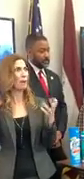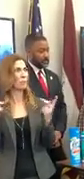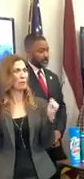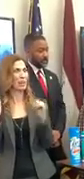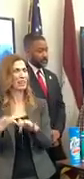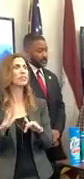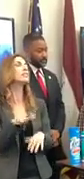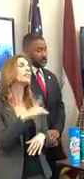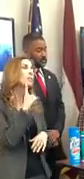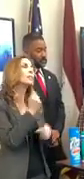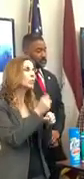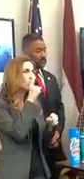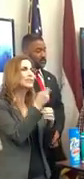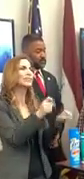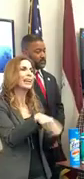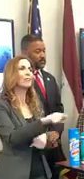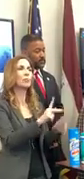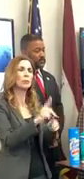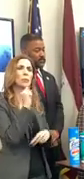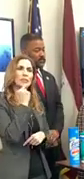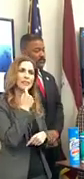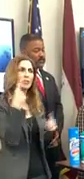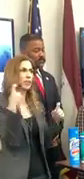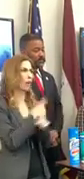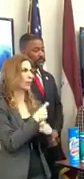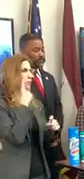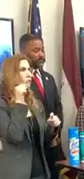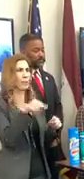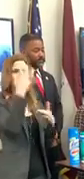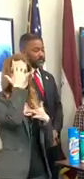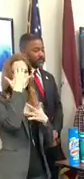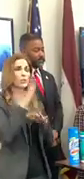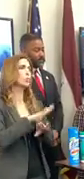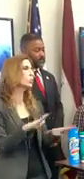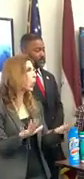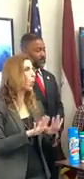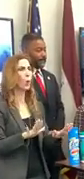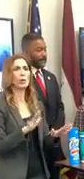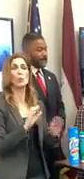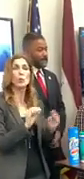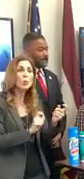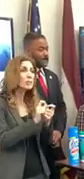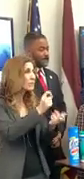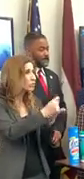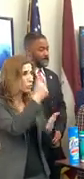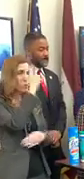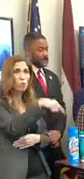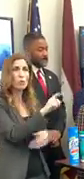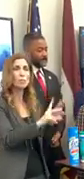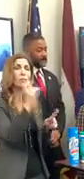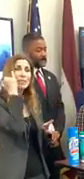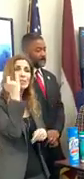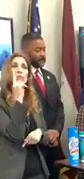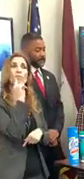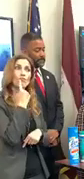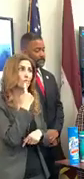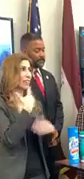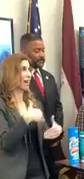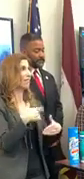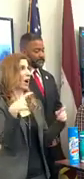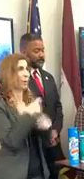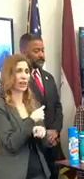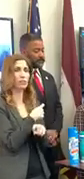risk of serious complications from this disease and there's no specific treatment for them should they get severe